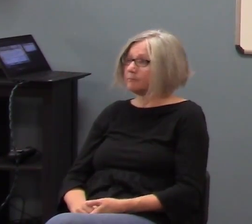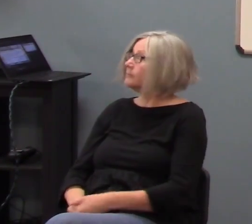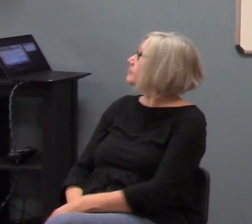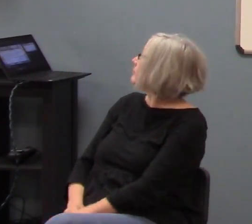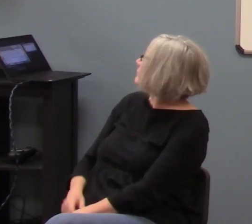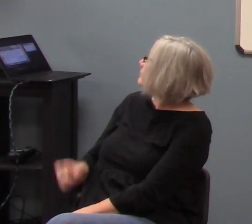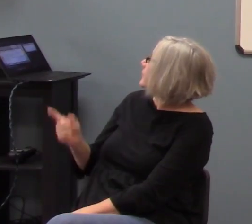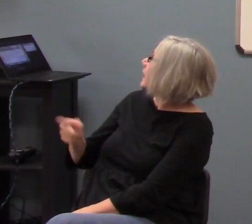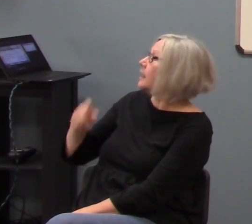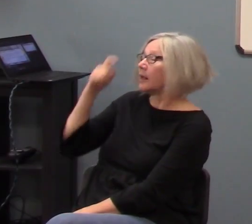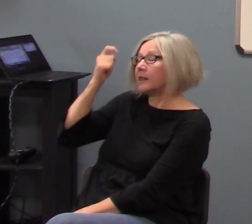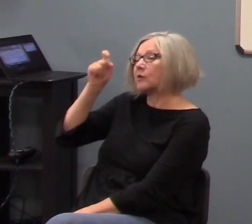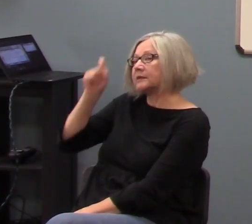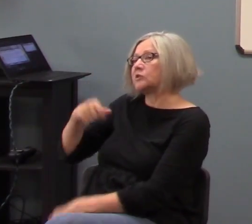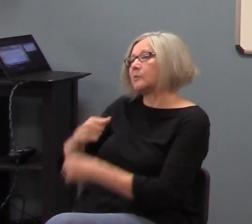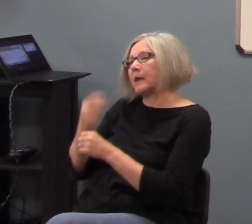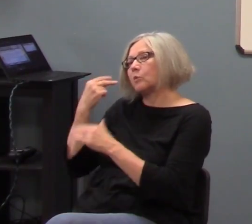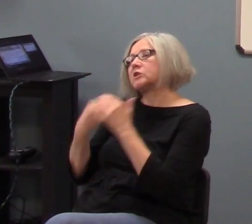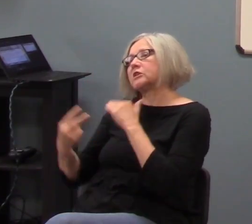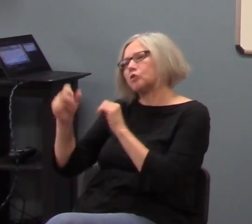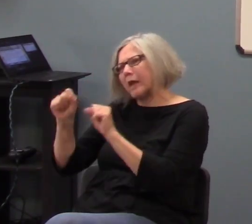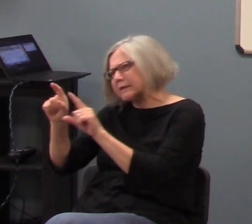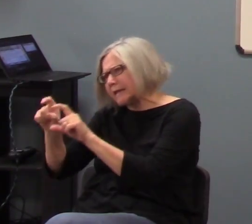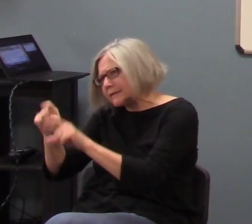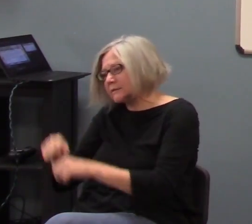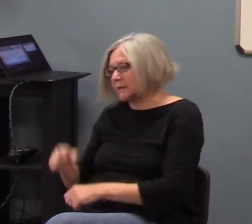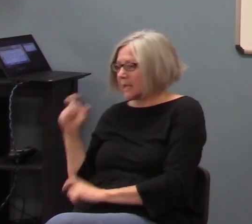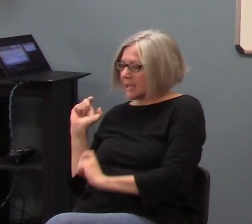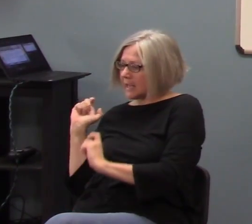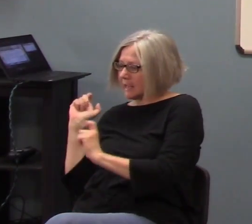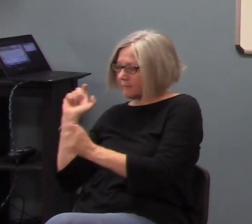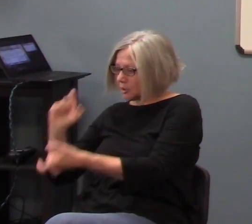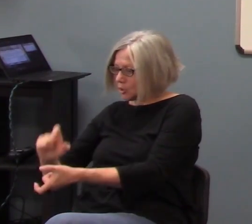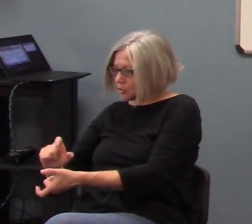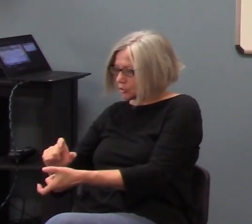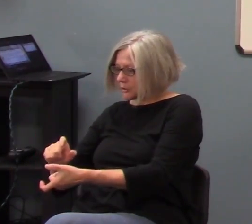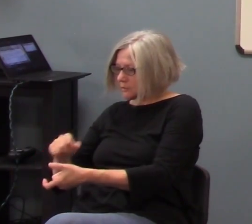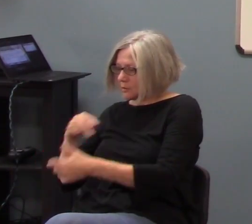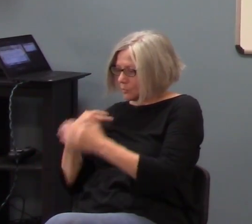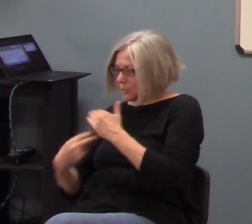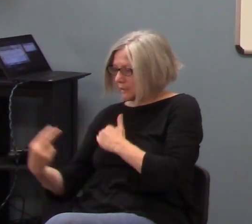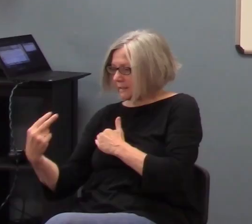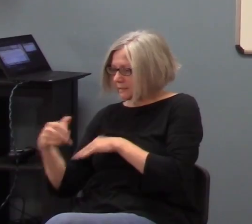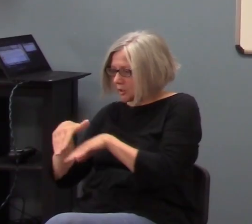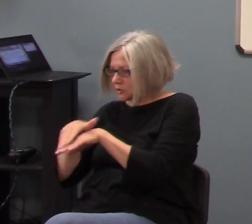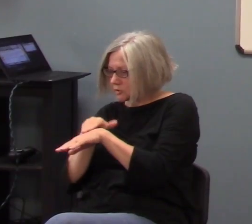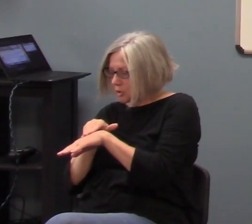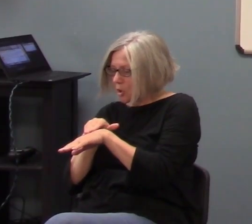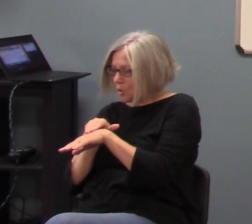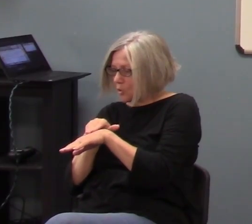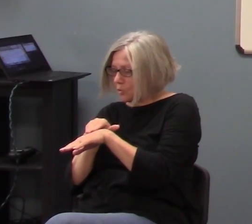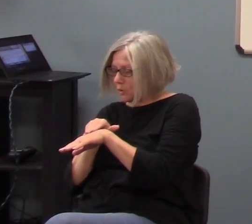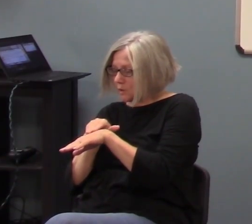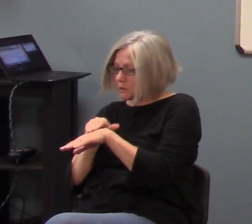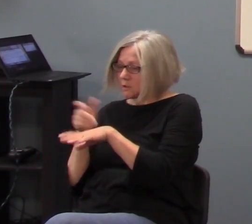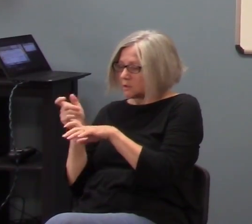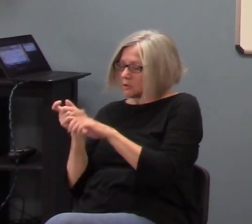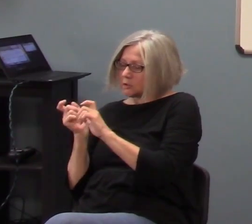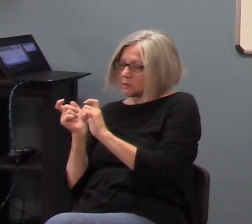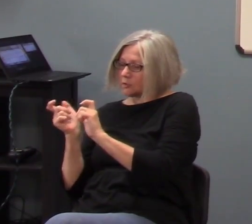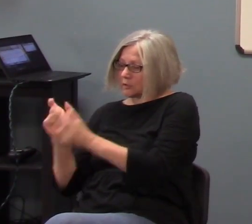tested and proven. So, for example, evolution predicts a slow, gradual branching of life, and that's not what we